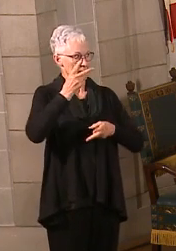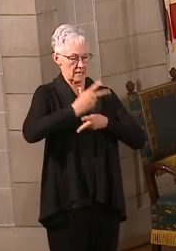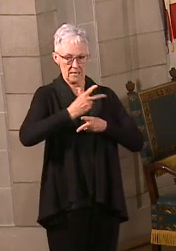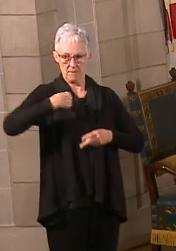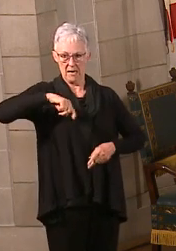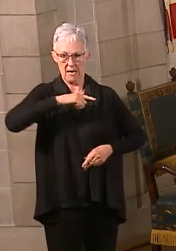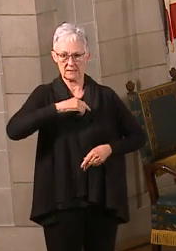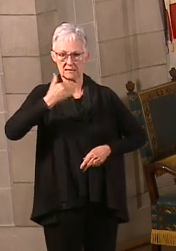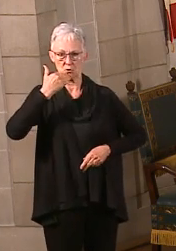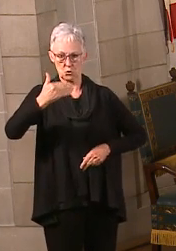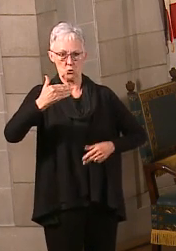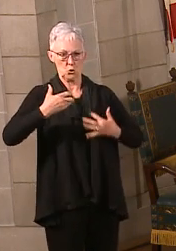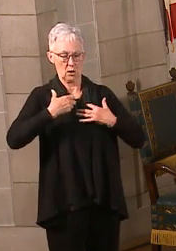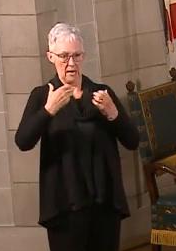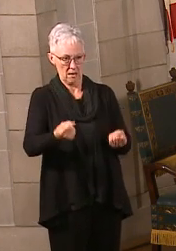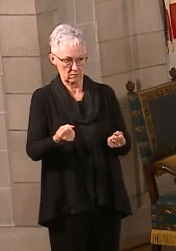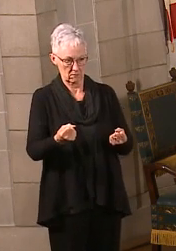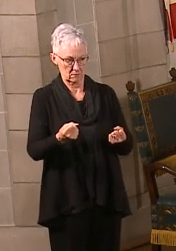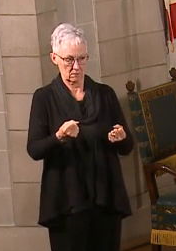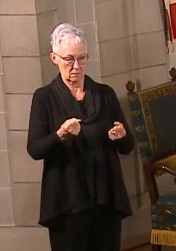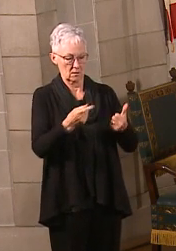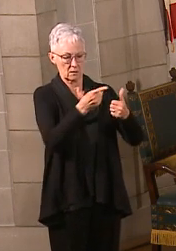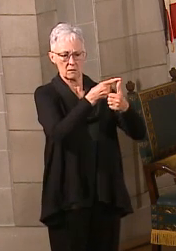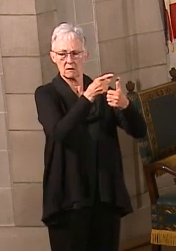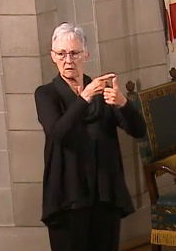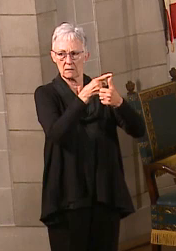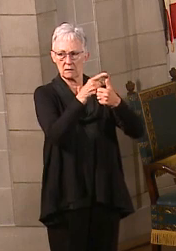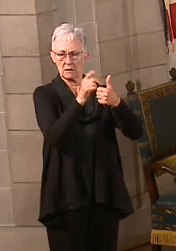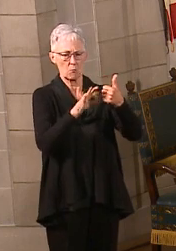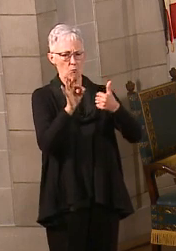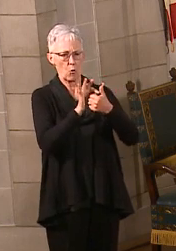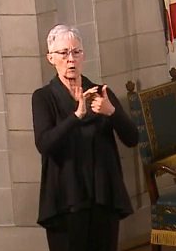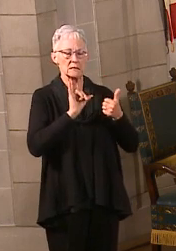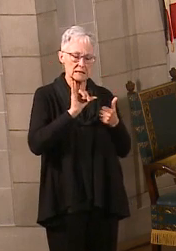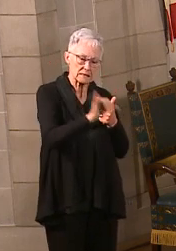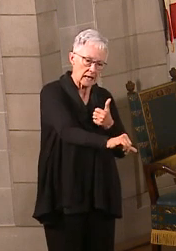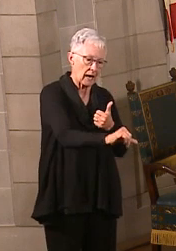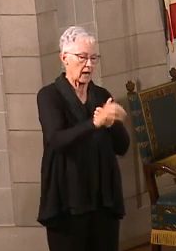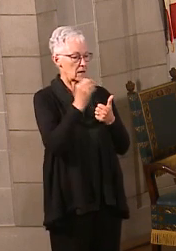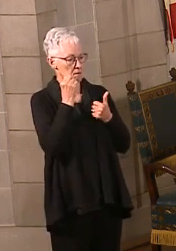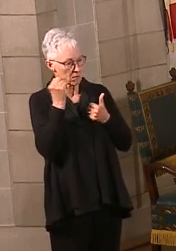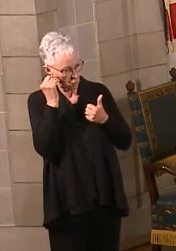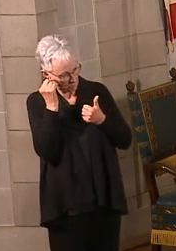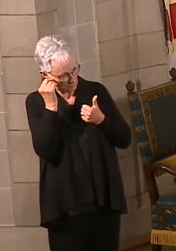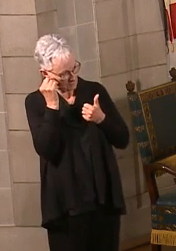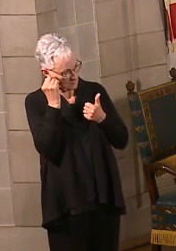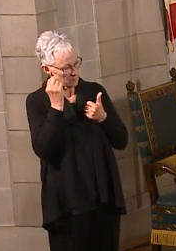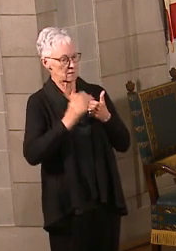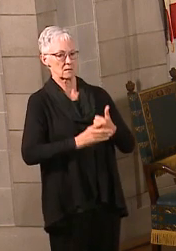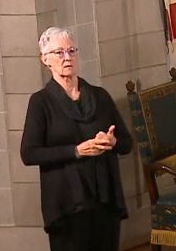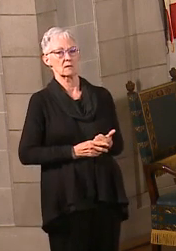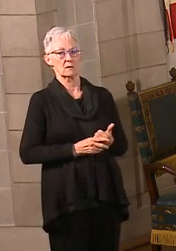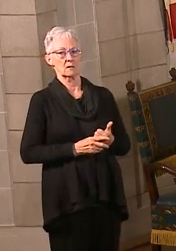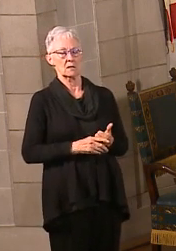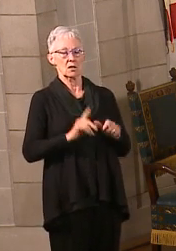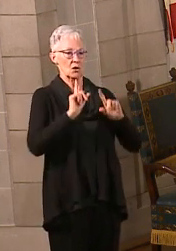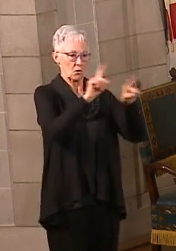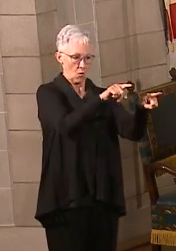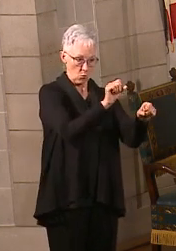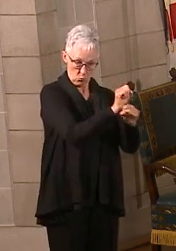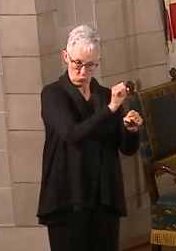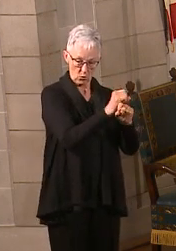The first rule is stay home. We've been talking about this a lot. We want people to stay home. We want you to go to